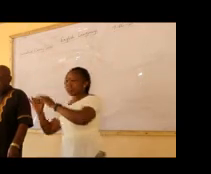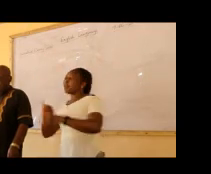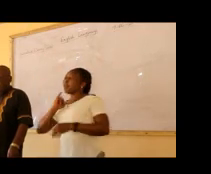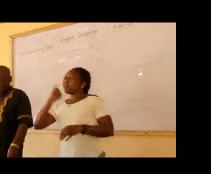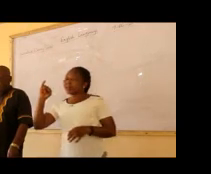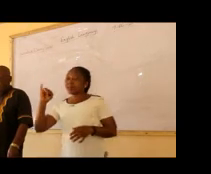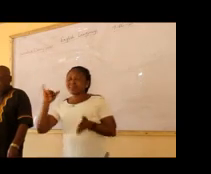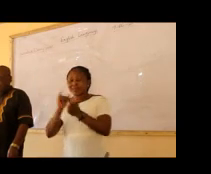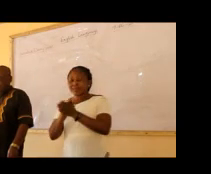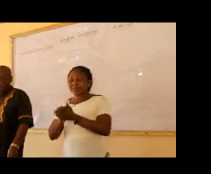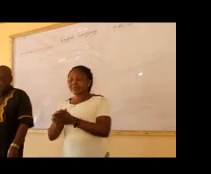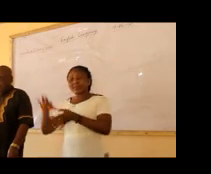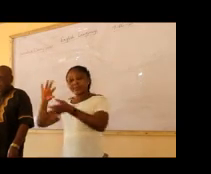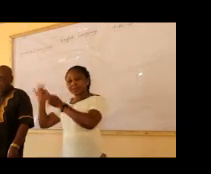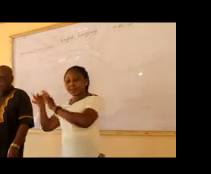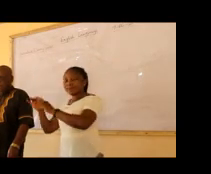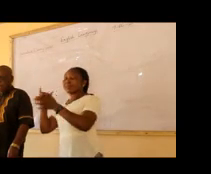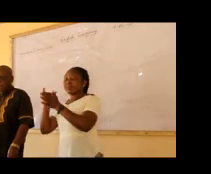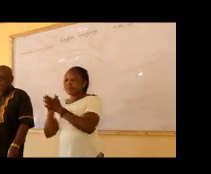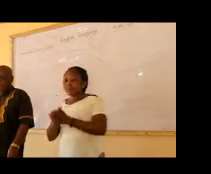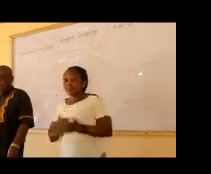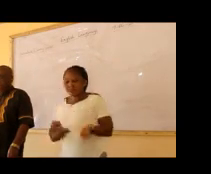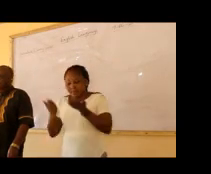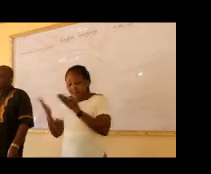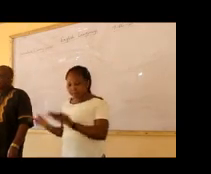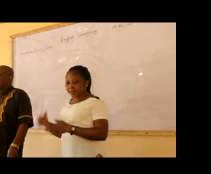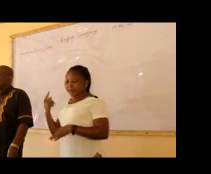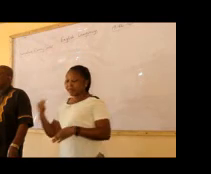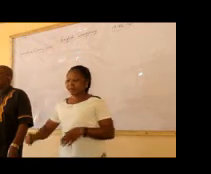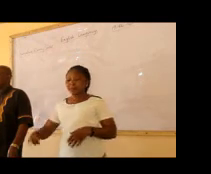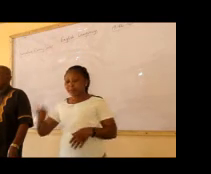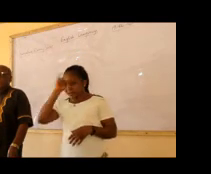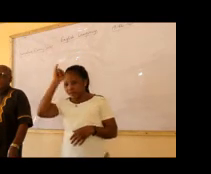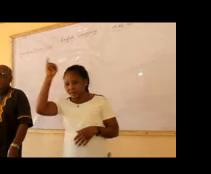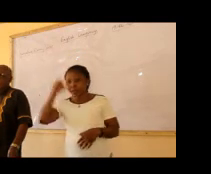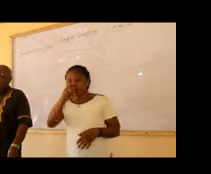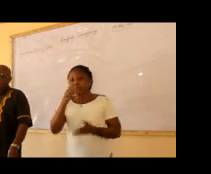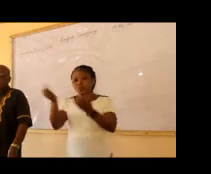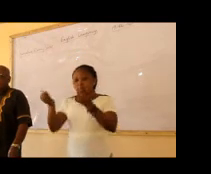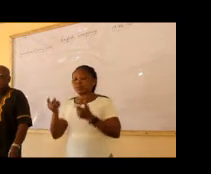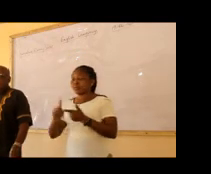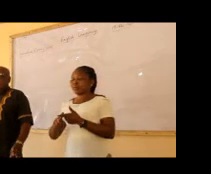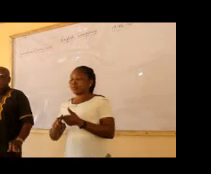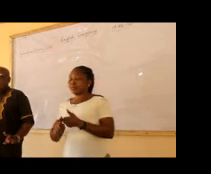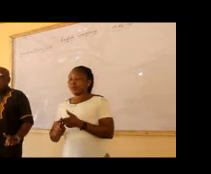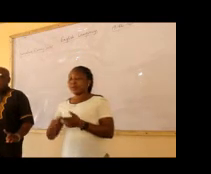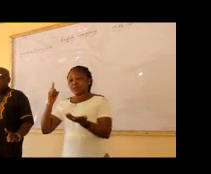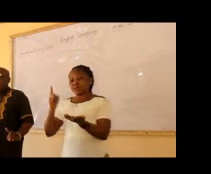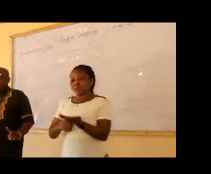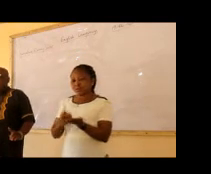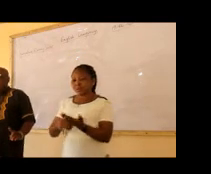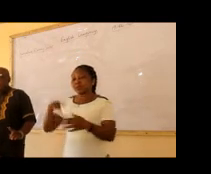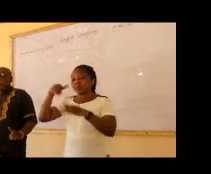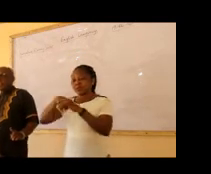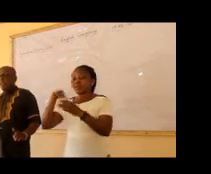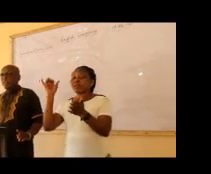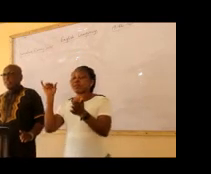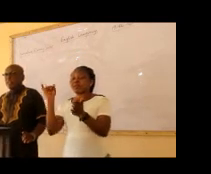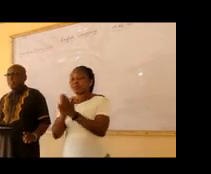to discuss in that paragraph. Write your topic sentence in the